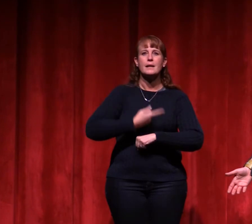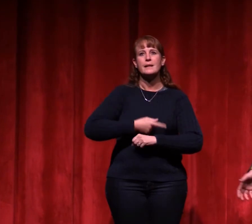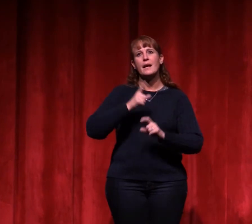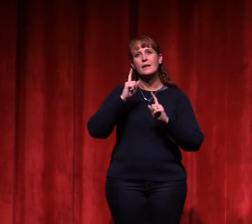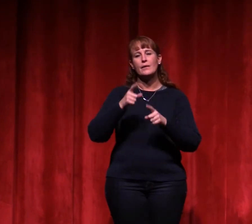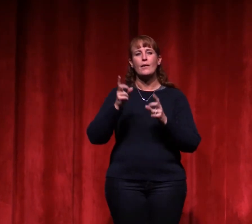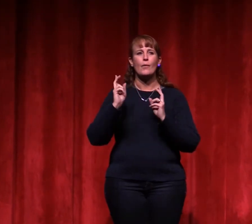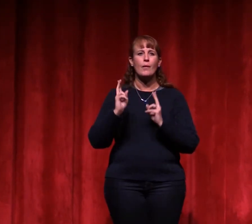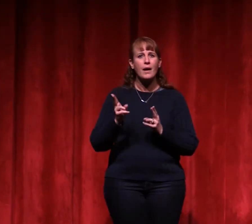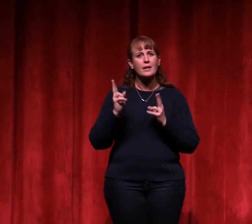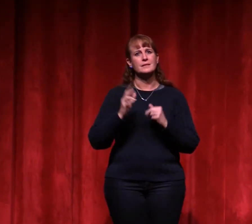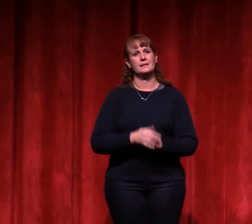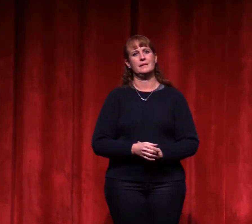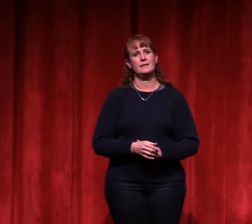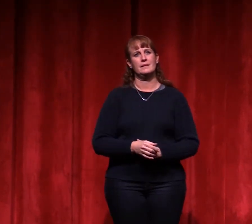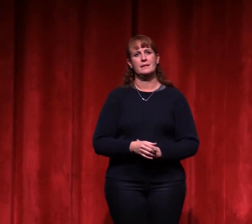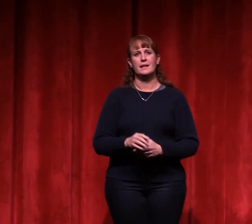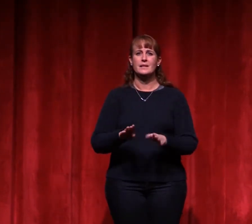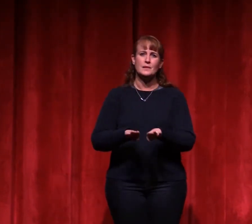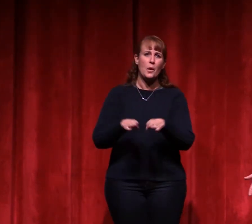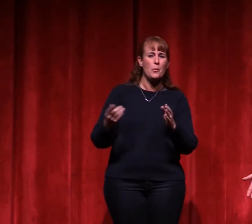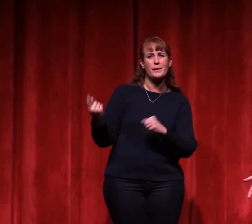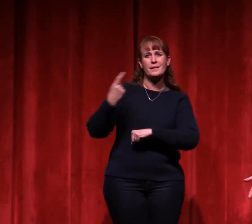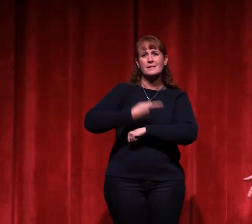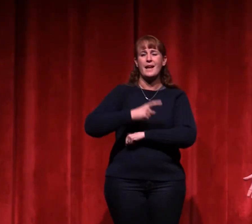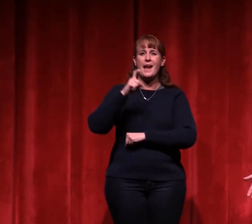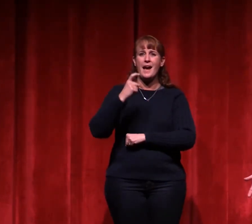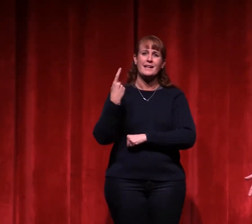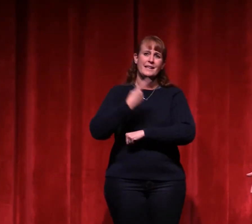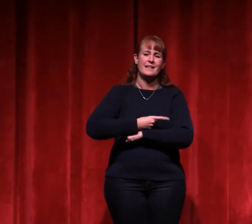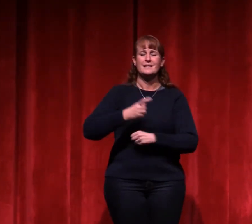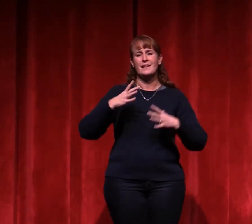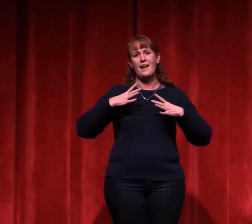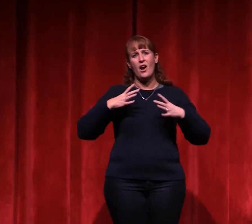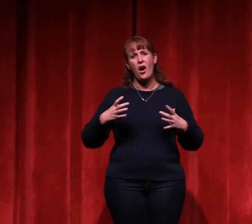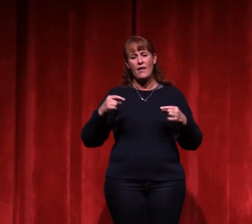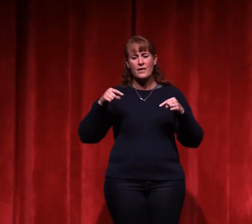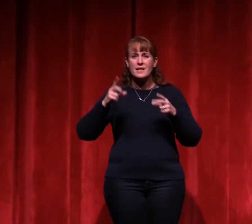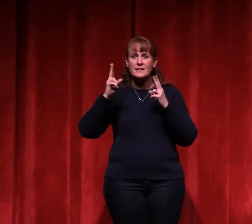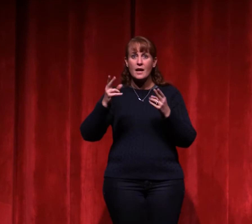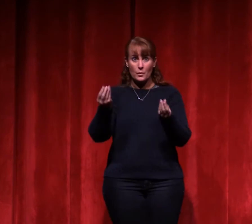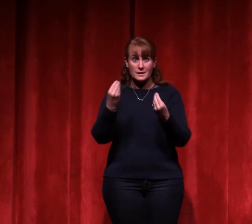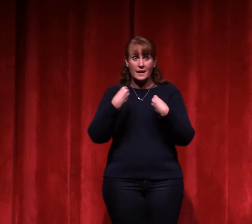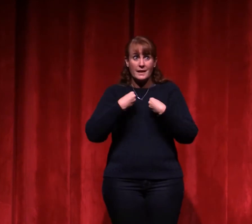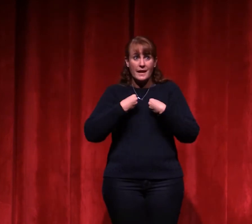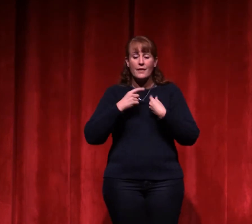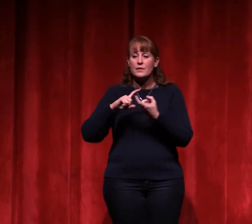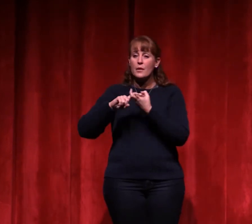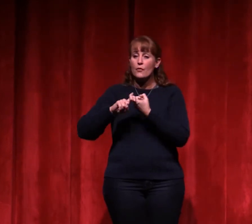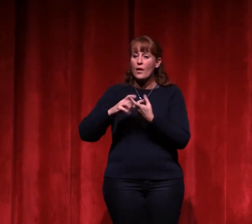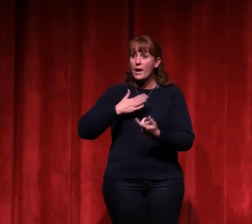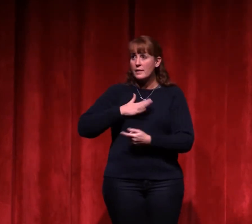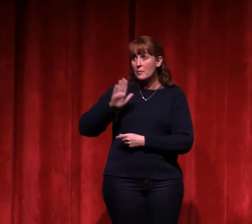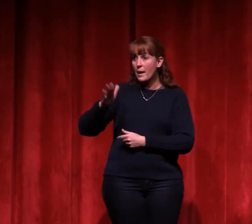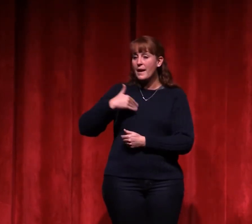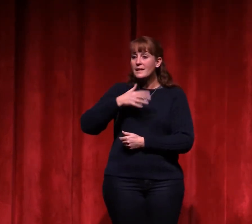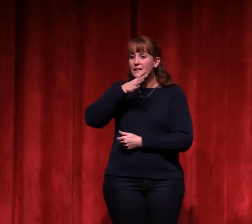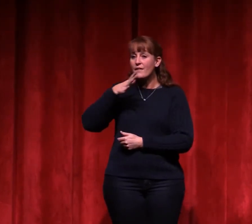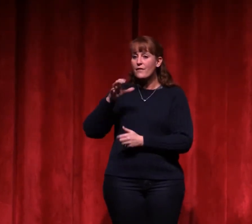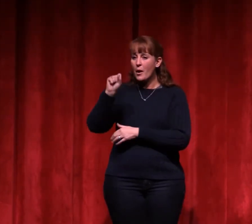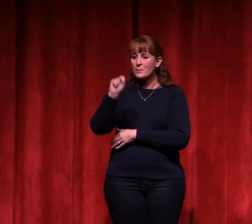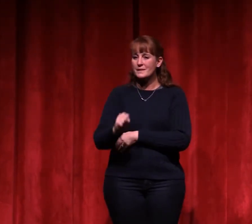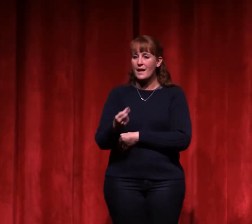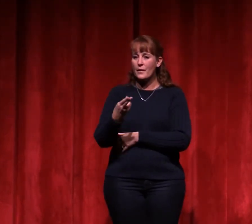hunting. It's opening day. I needed a day off, and this hunt was a gift. A friend of mine with a farm south